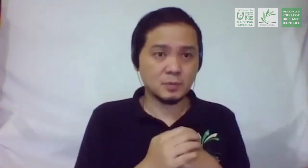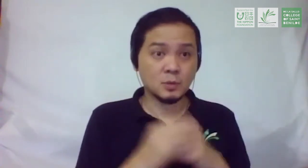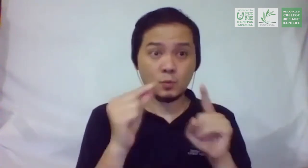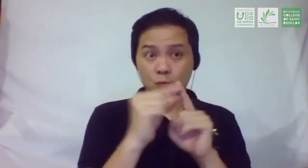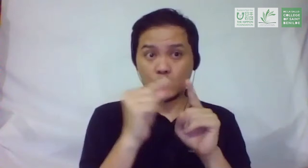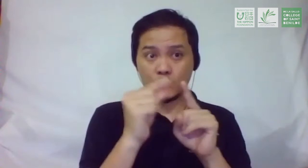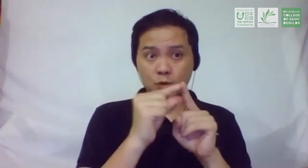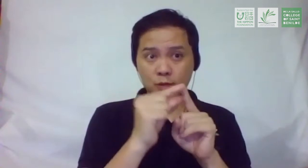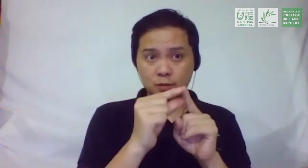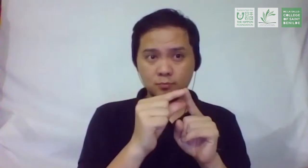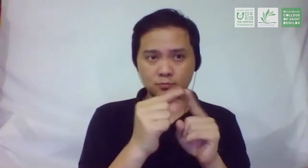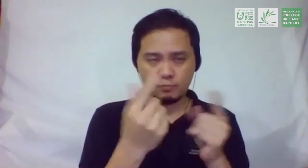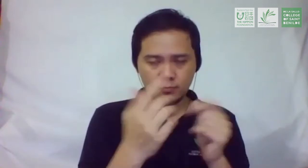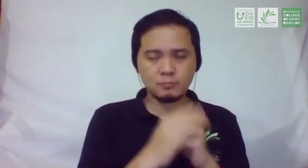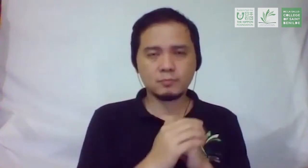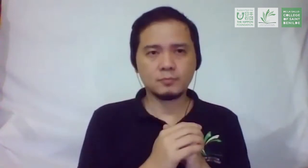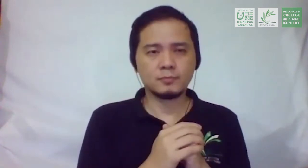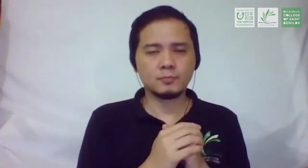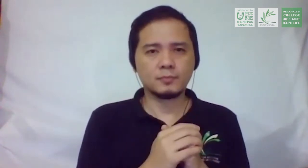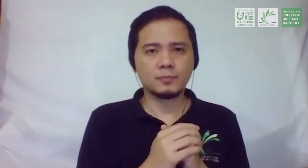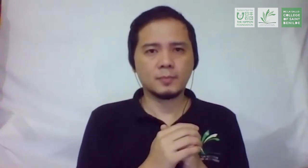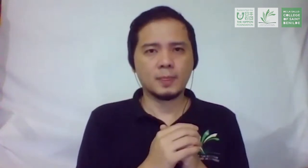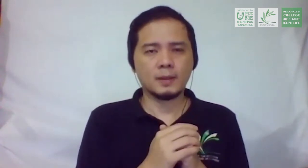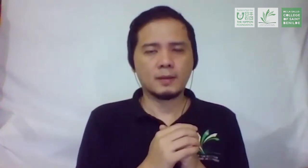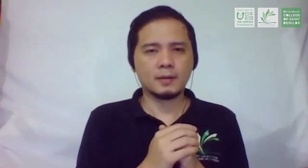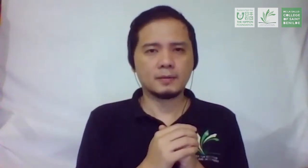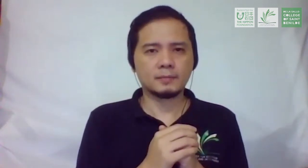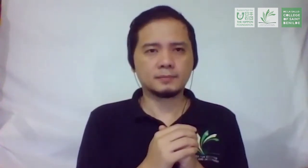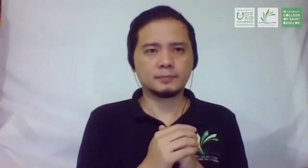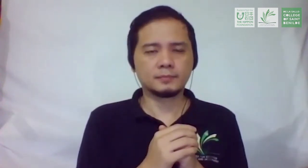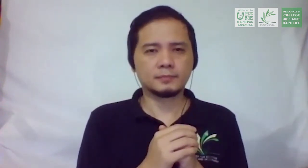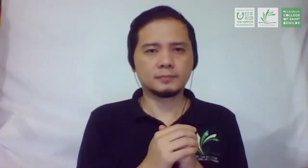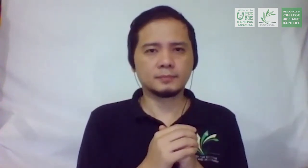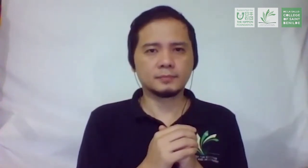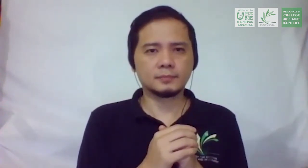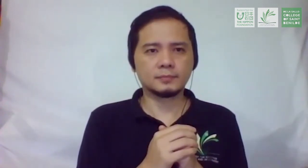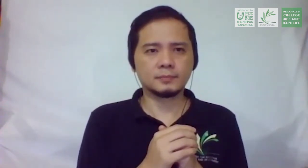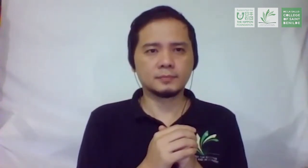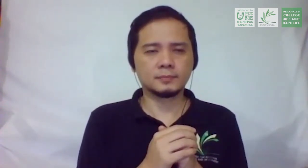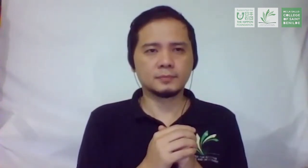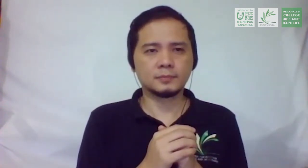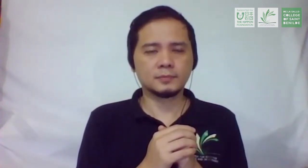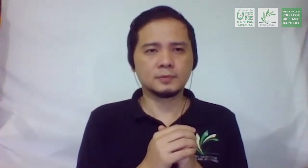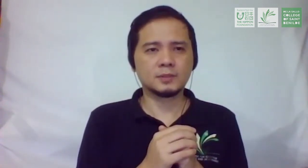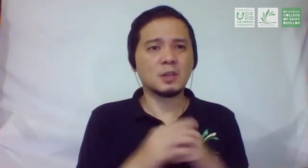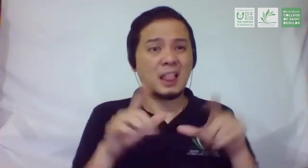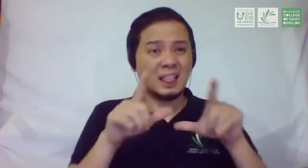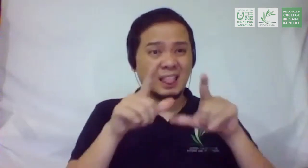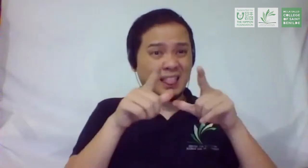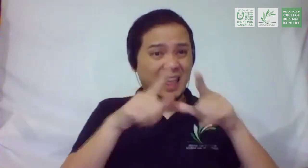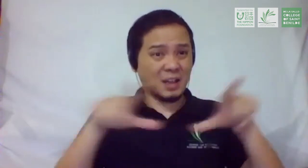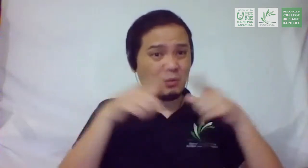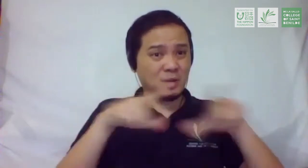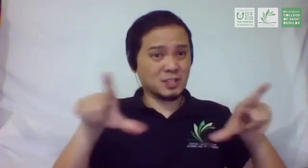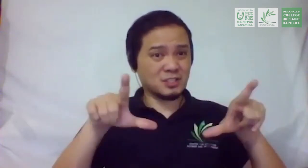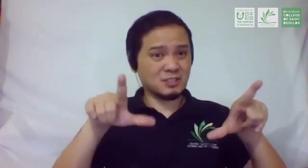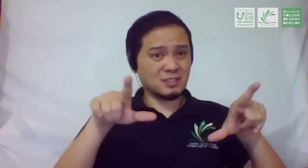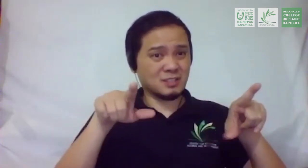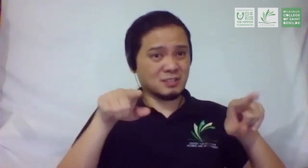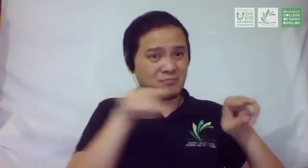Okay. Different languages have different words. So for